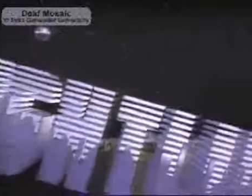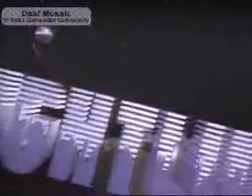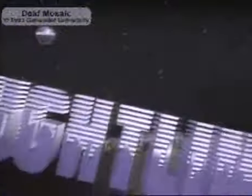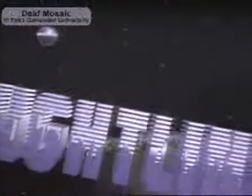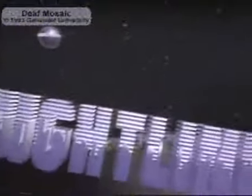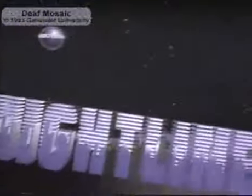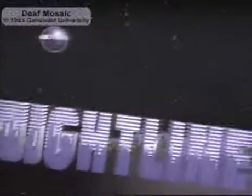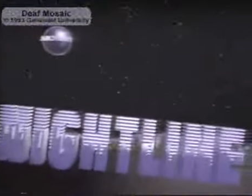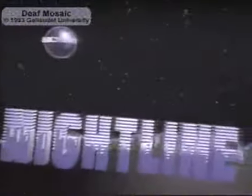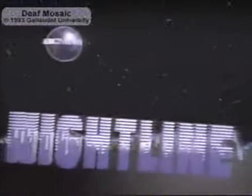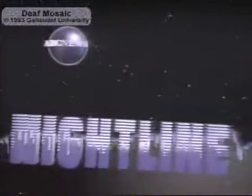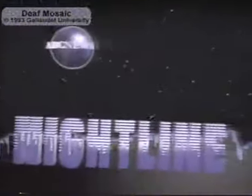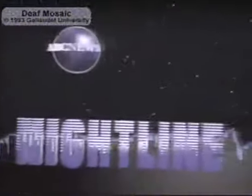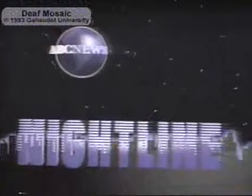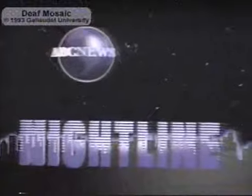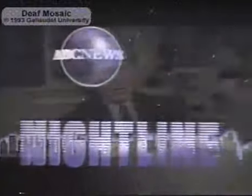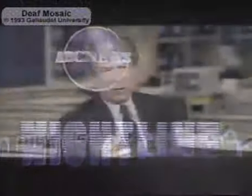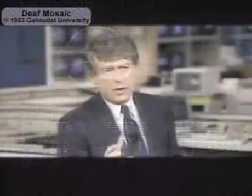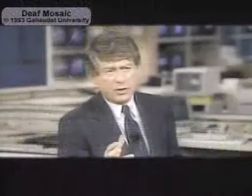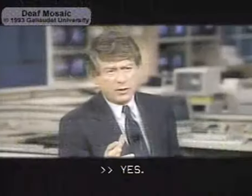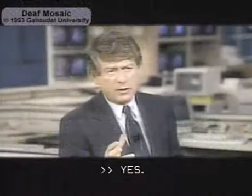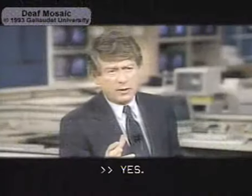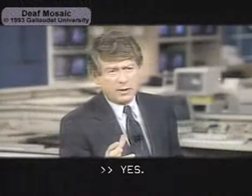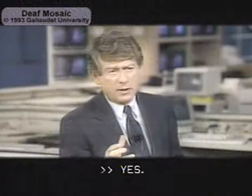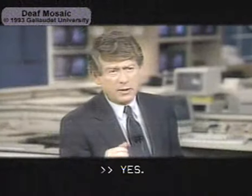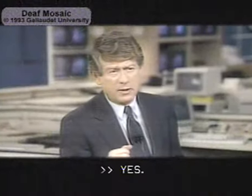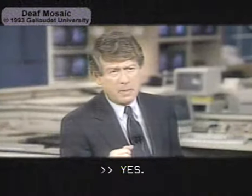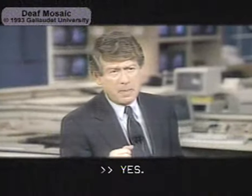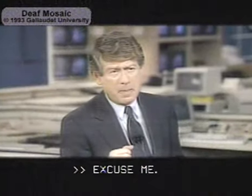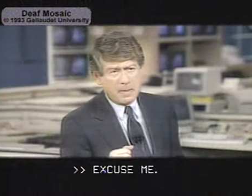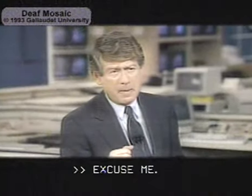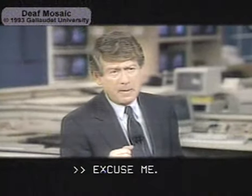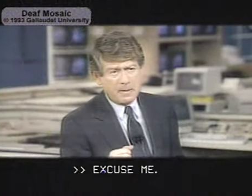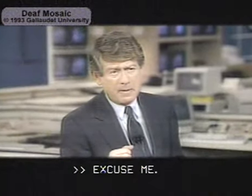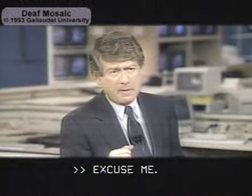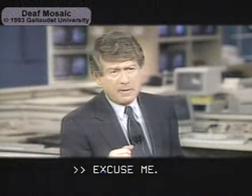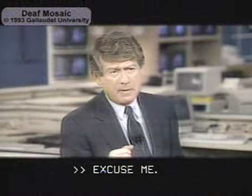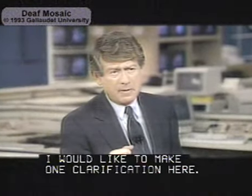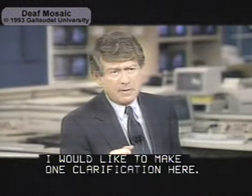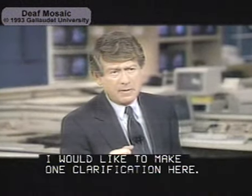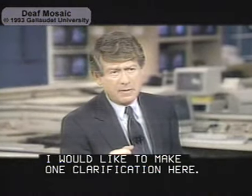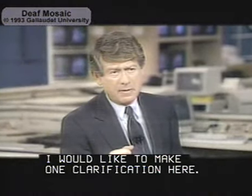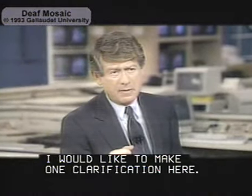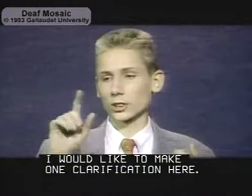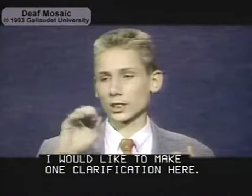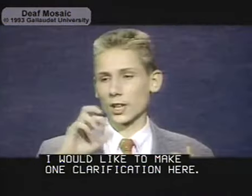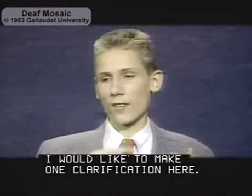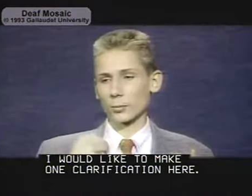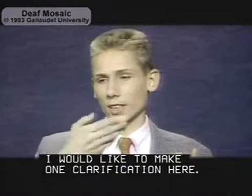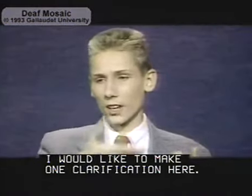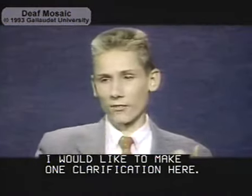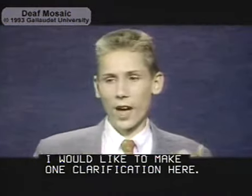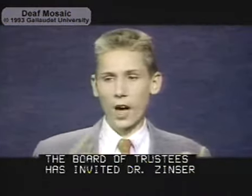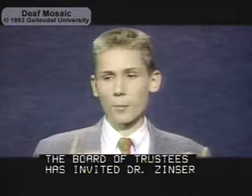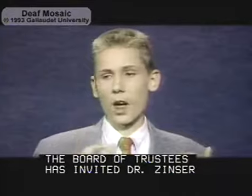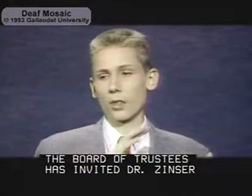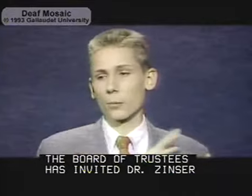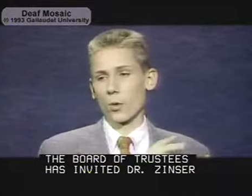Nightline. Reporting from Washington. Yes. Excuse me, I would like to make one clarification here. The Board of Trustees